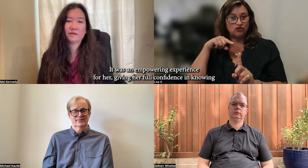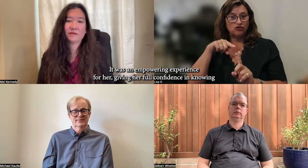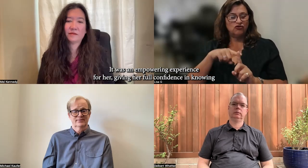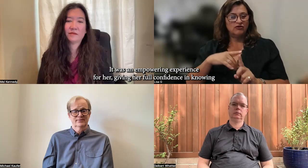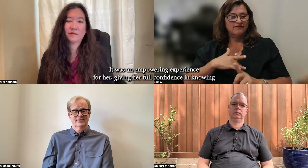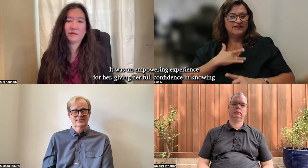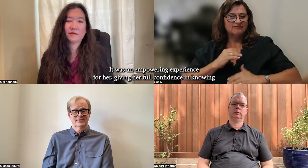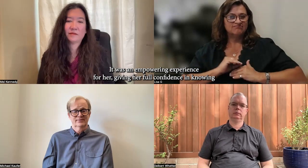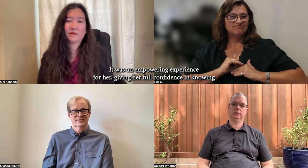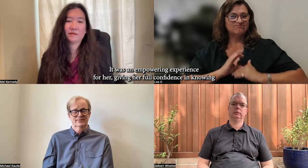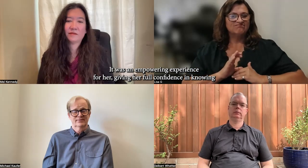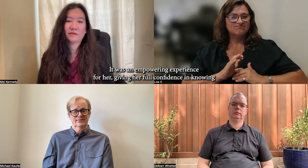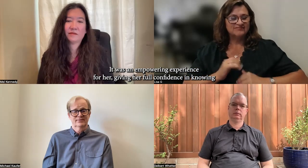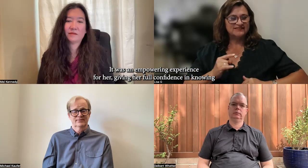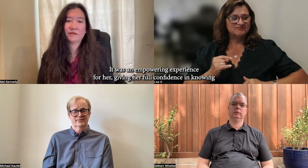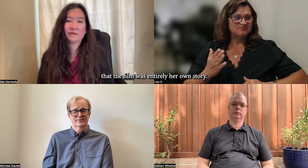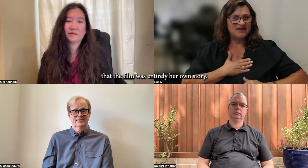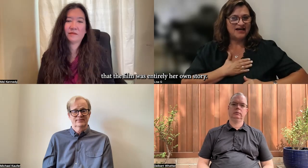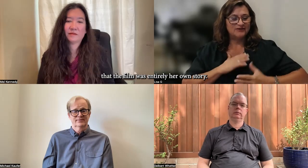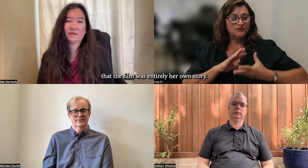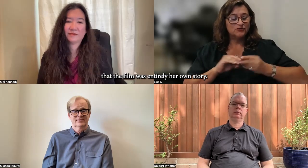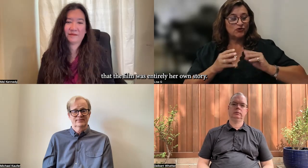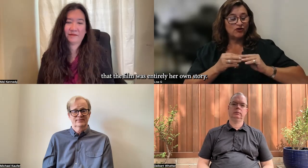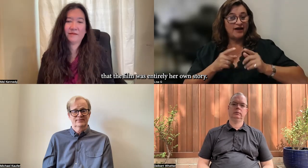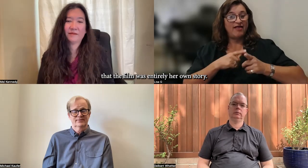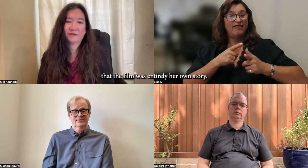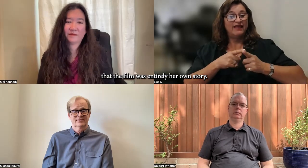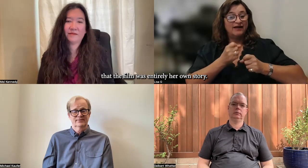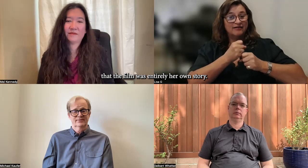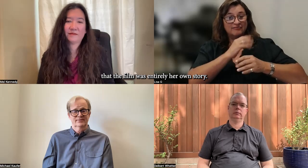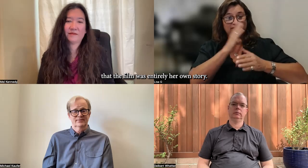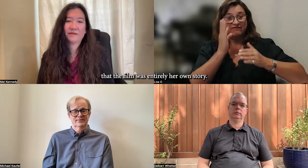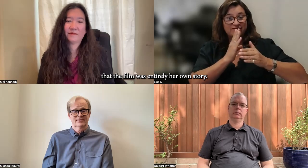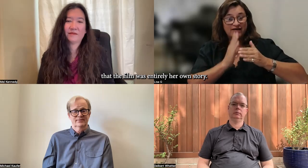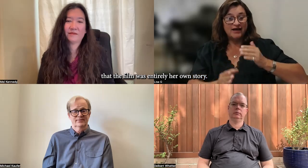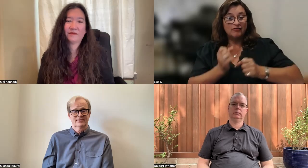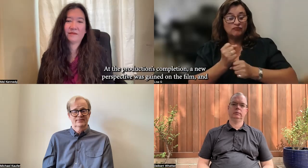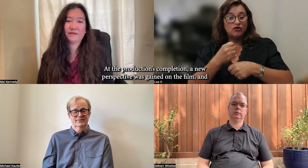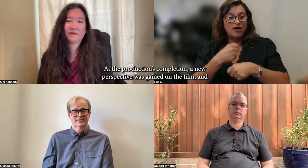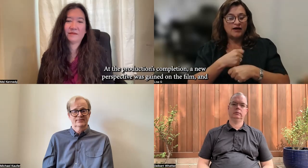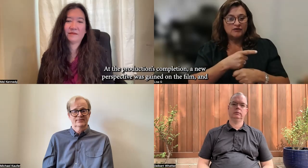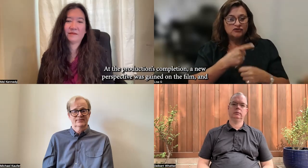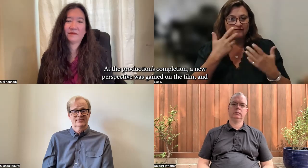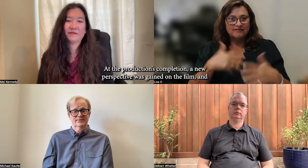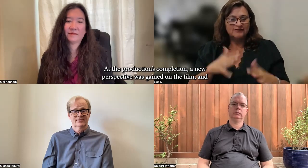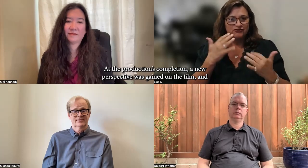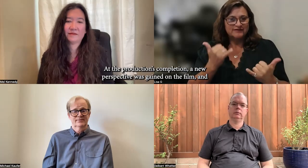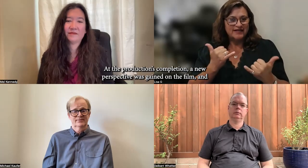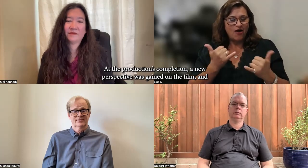experience for her, giving her full confidence in knowing that the film was entirely her own story. At the production's